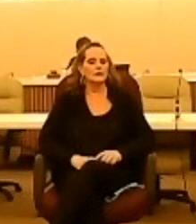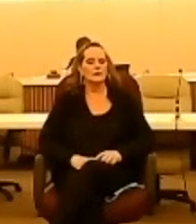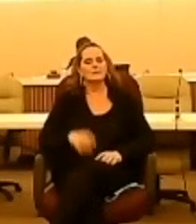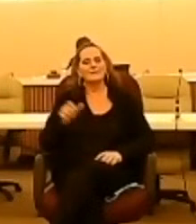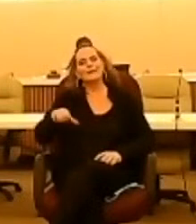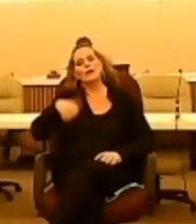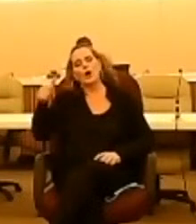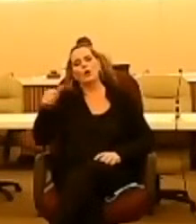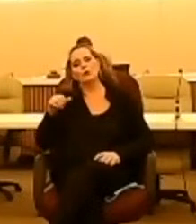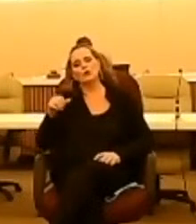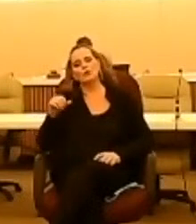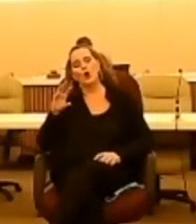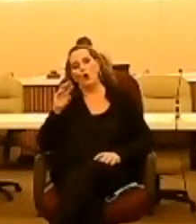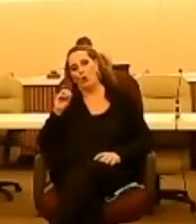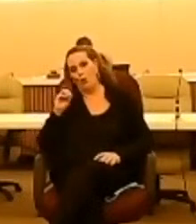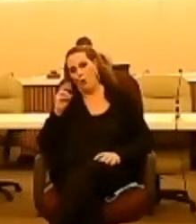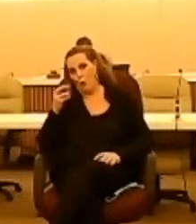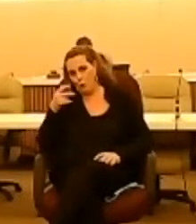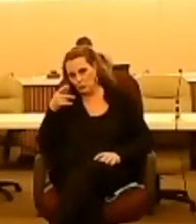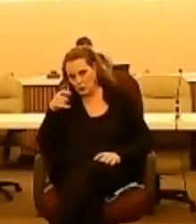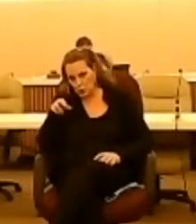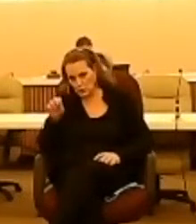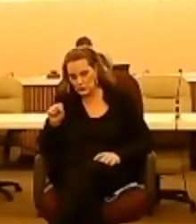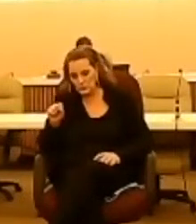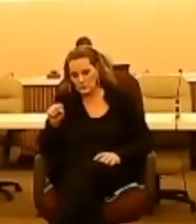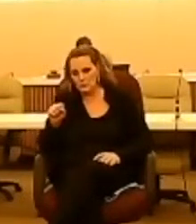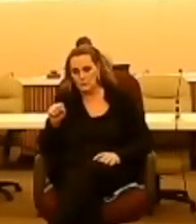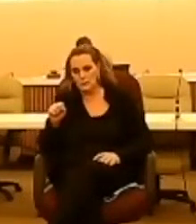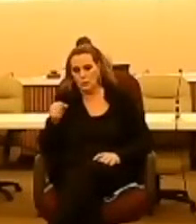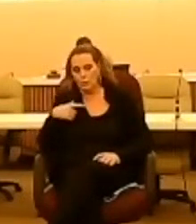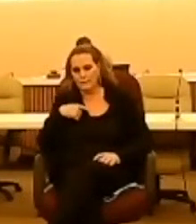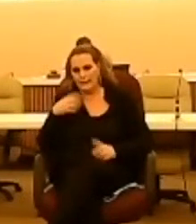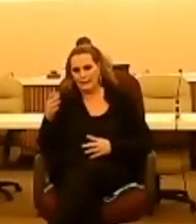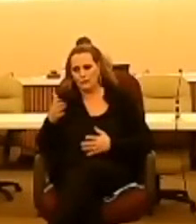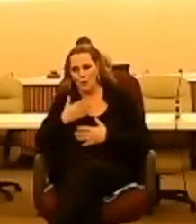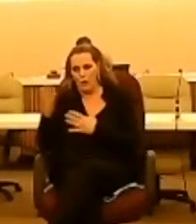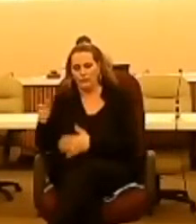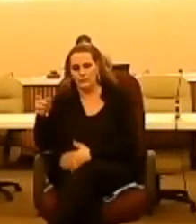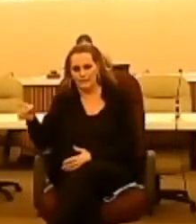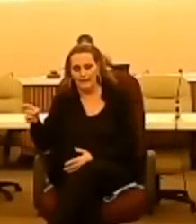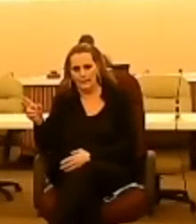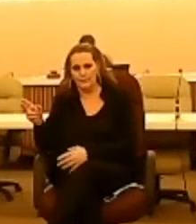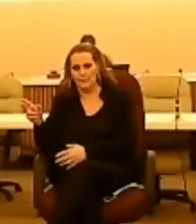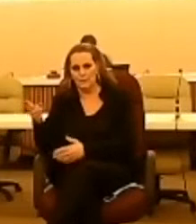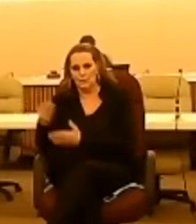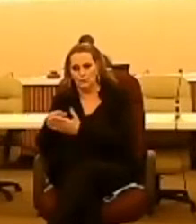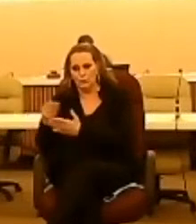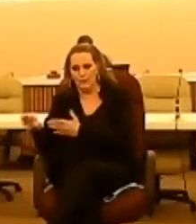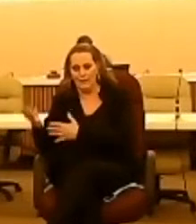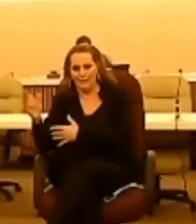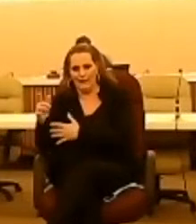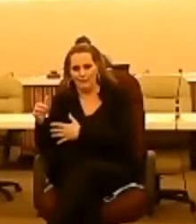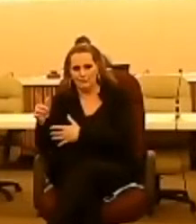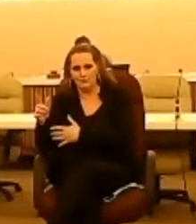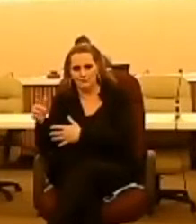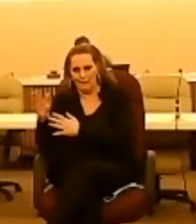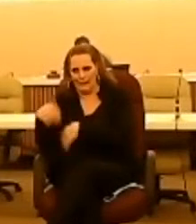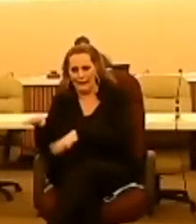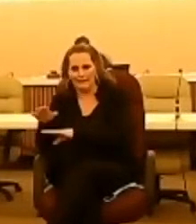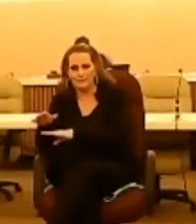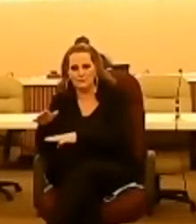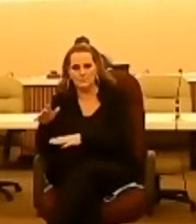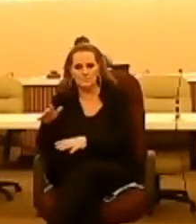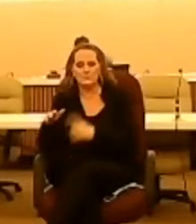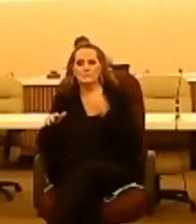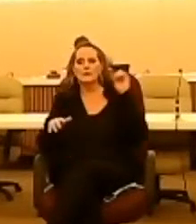owners, was it ever extended to them to take that land? Yes or no, or? It